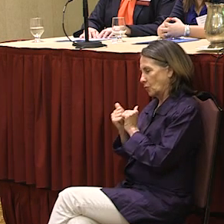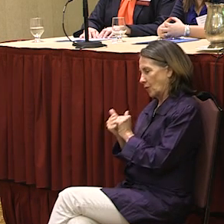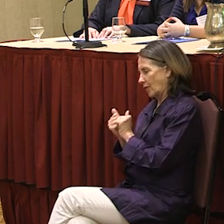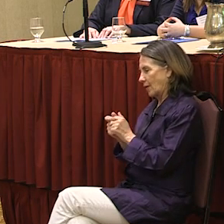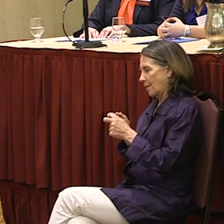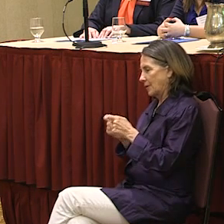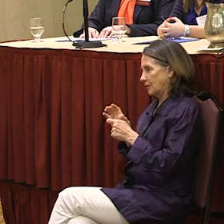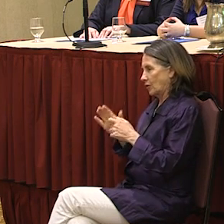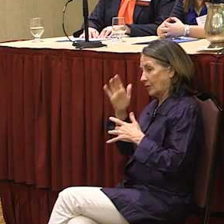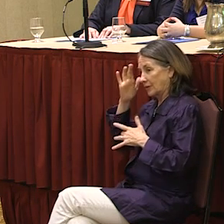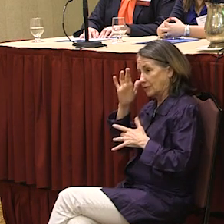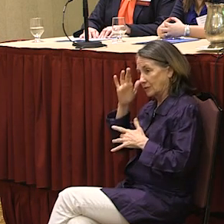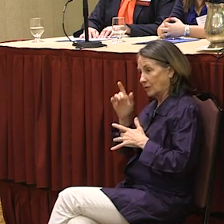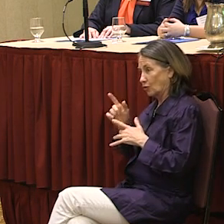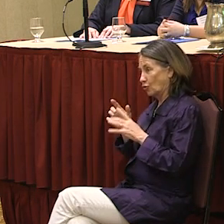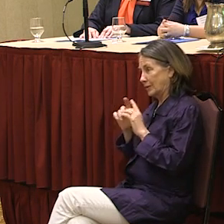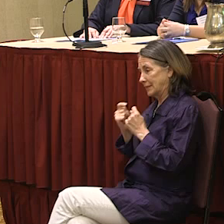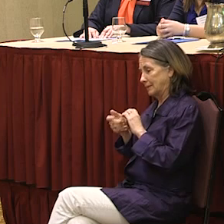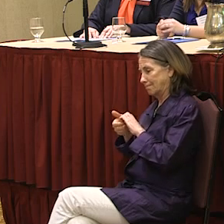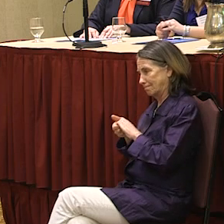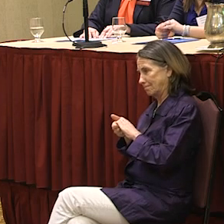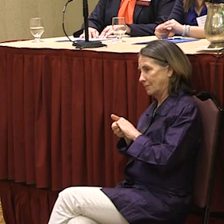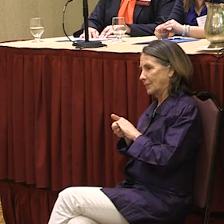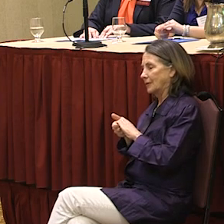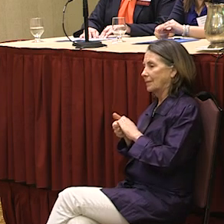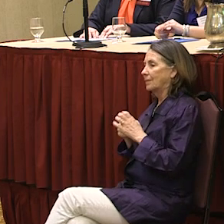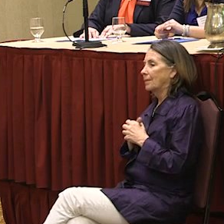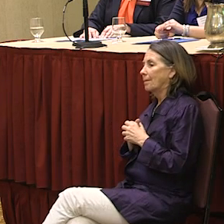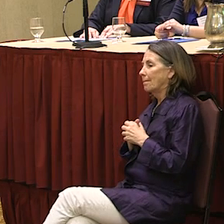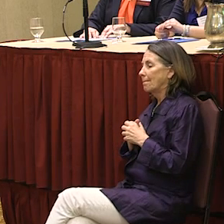manage your condition. You guys are a team. Let's get them, you know, healthier.